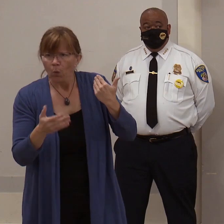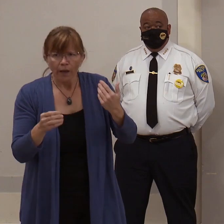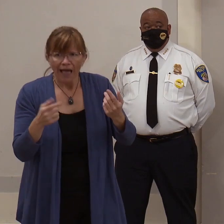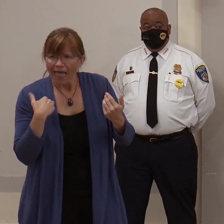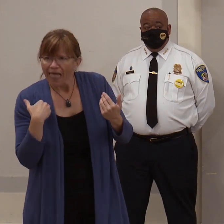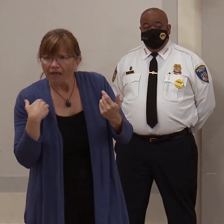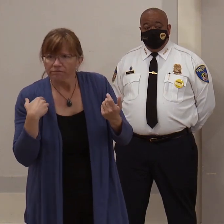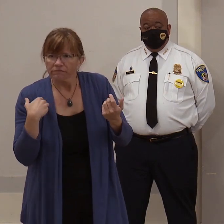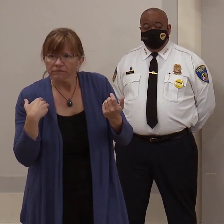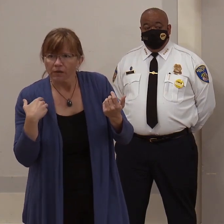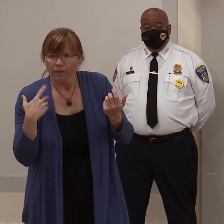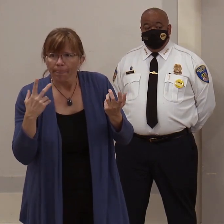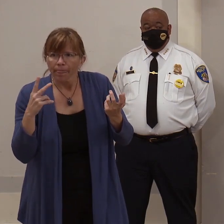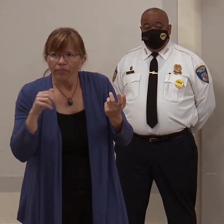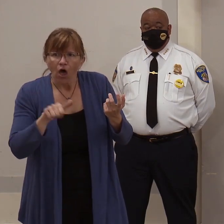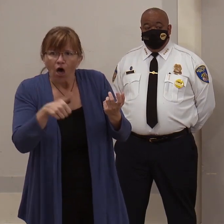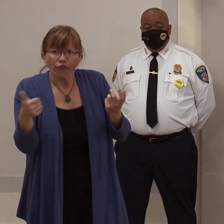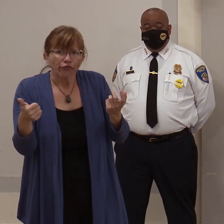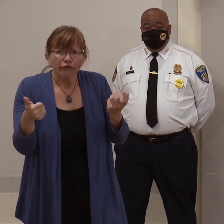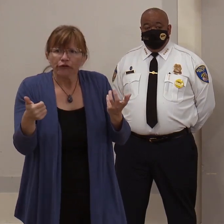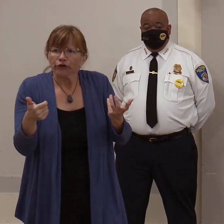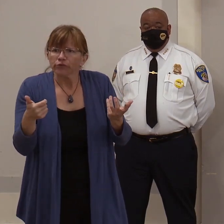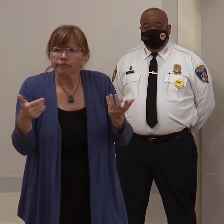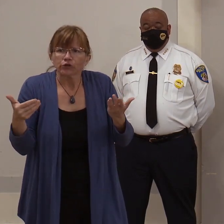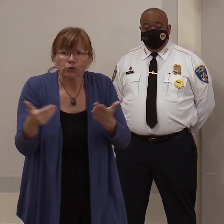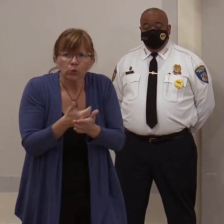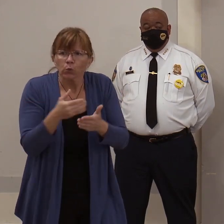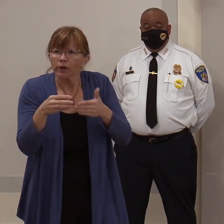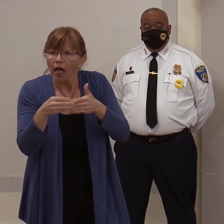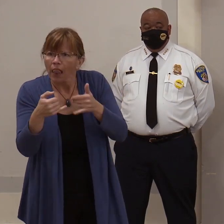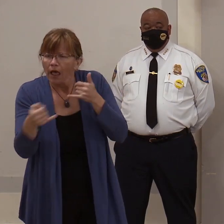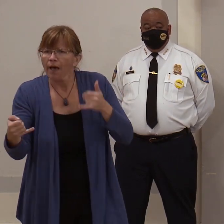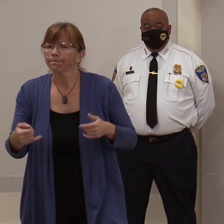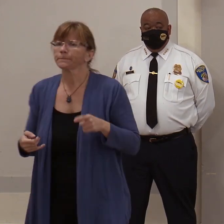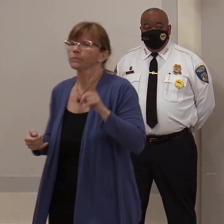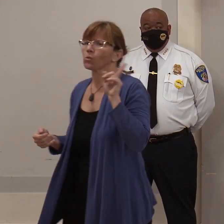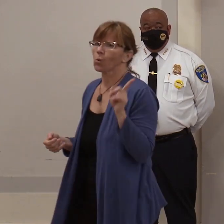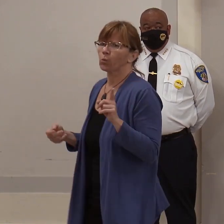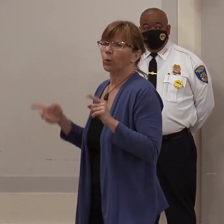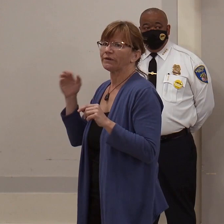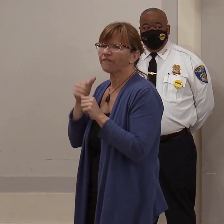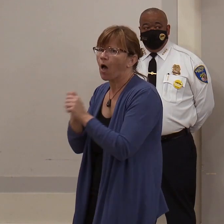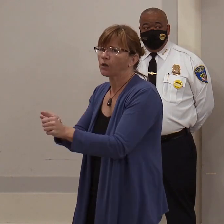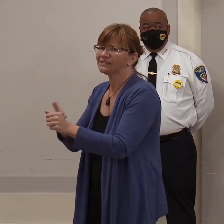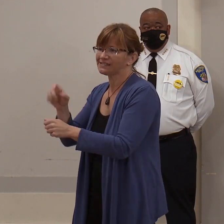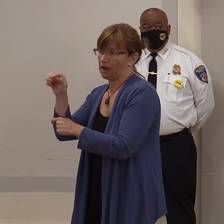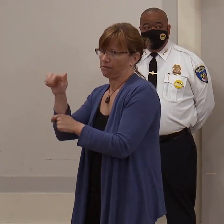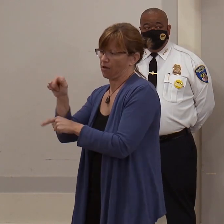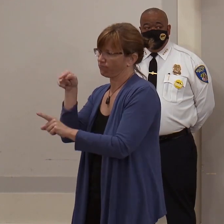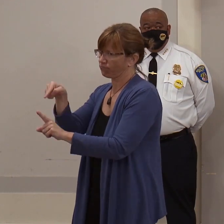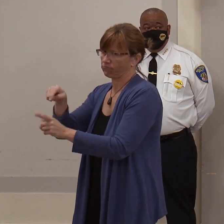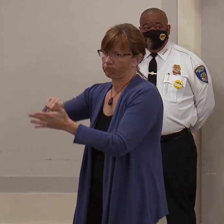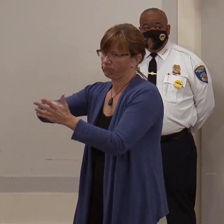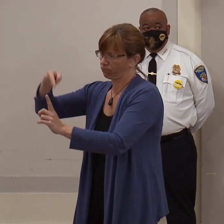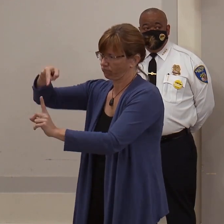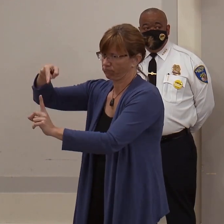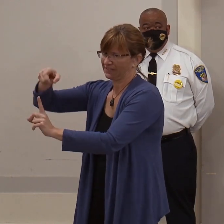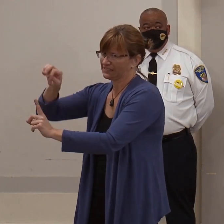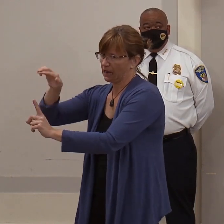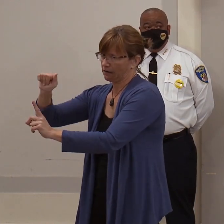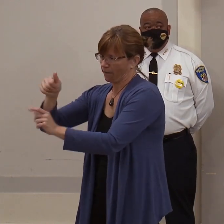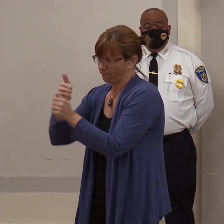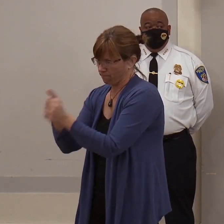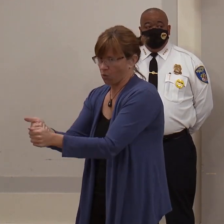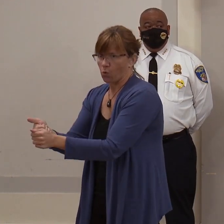Well, we're always going to follow the data, and we know that I will be willing and able, and I will